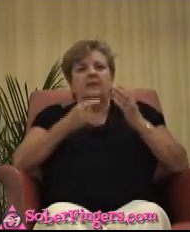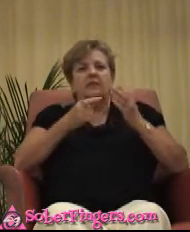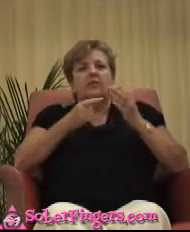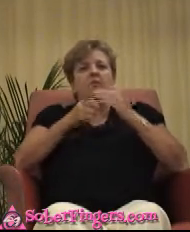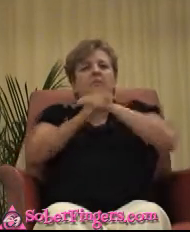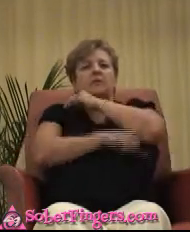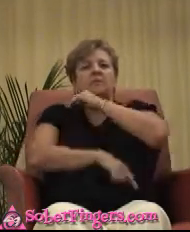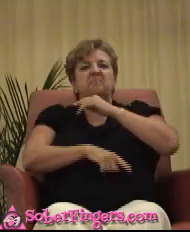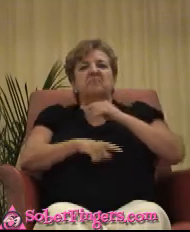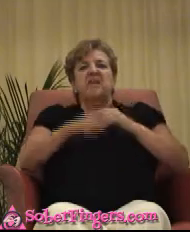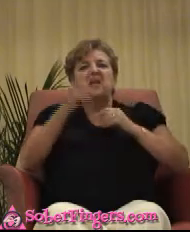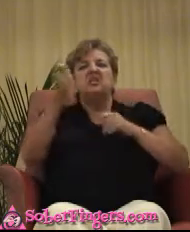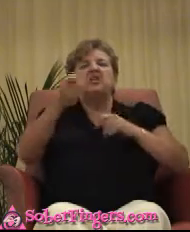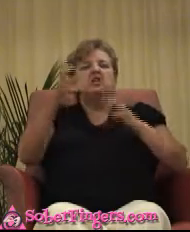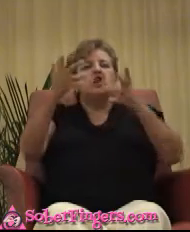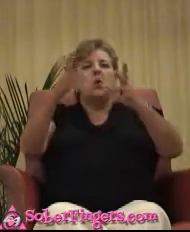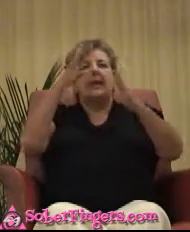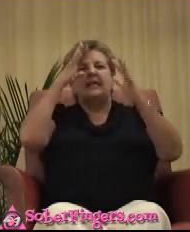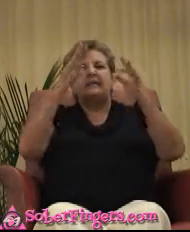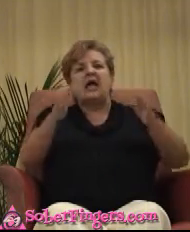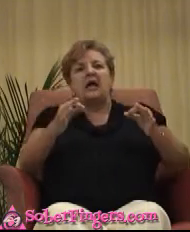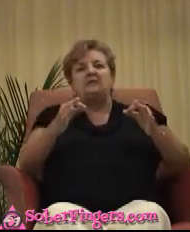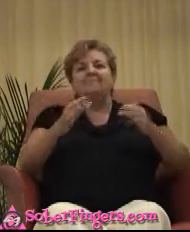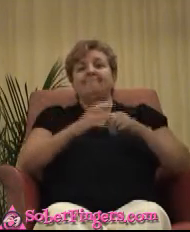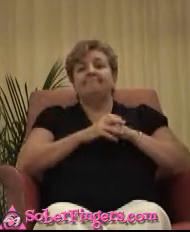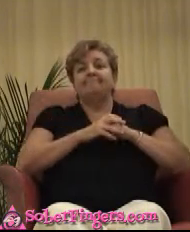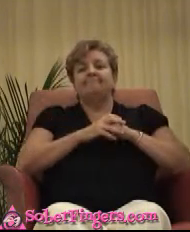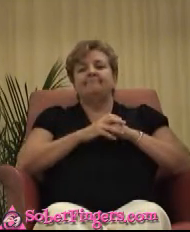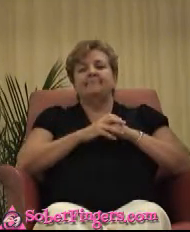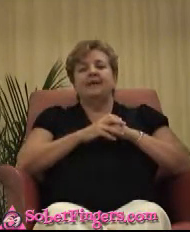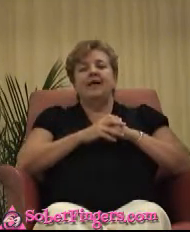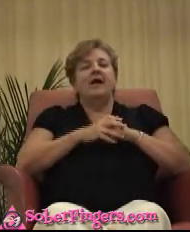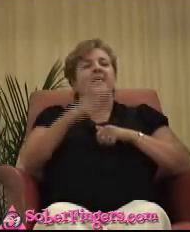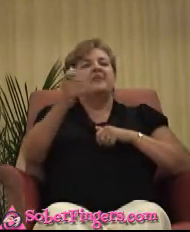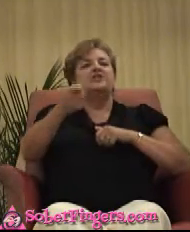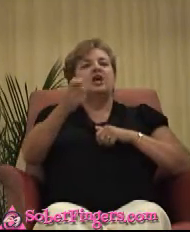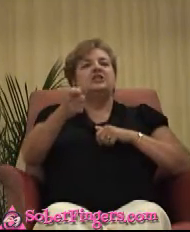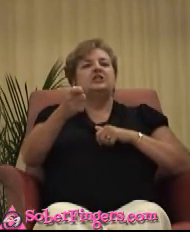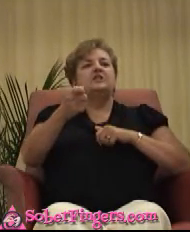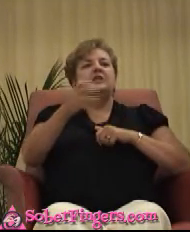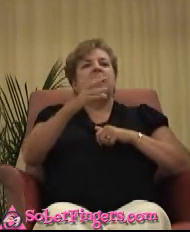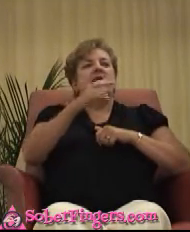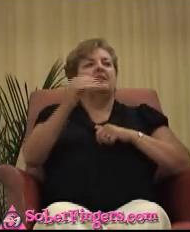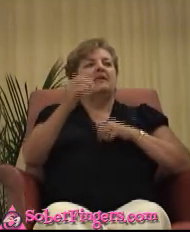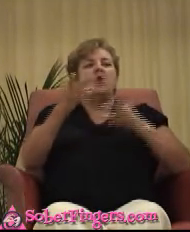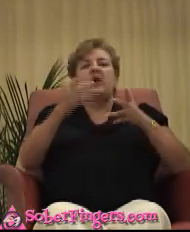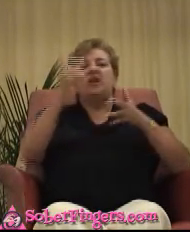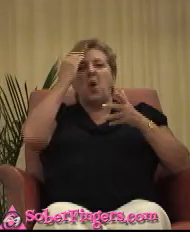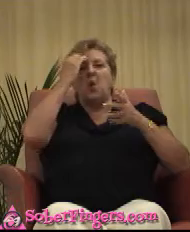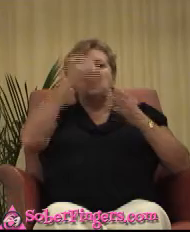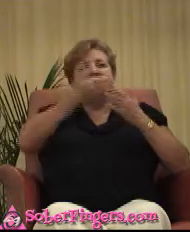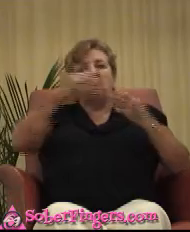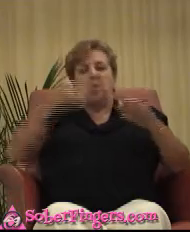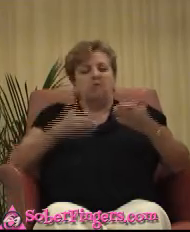read the letters, nobody's going to change from the bench. And judges and attorneys across the country have told me that. So I